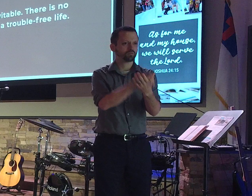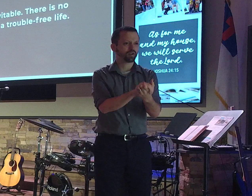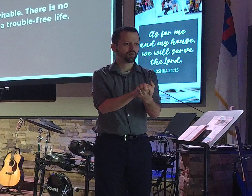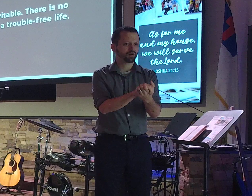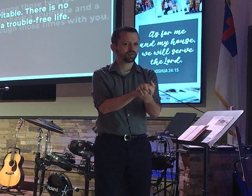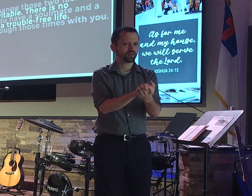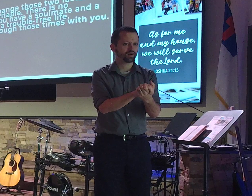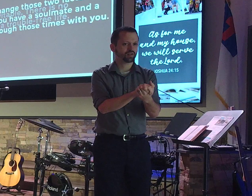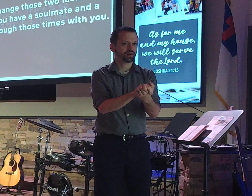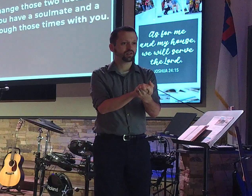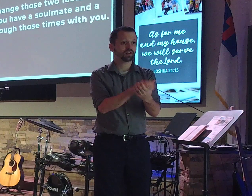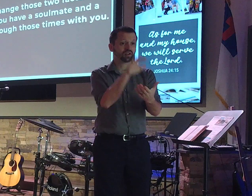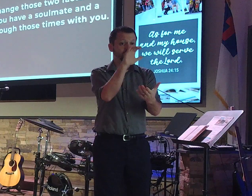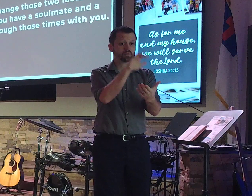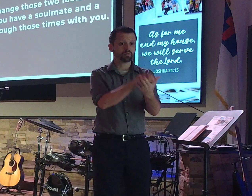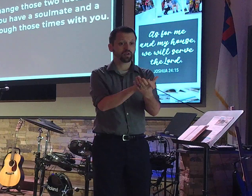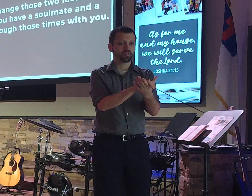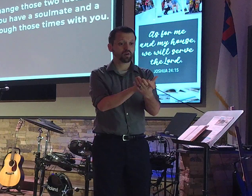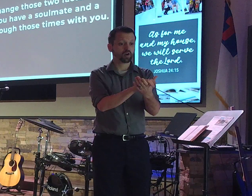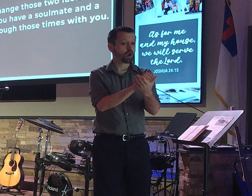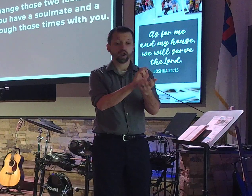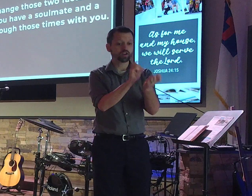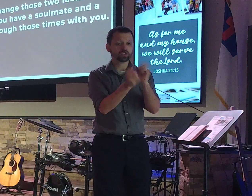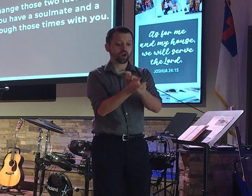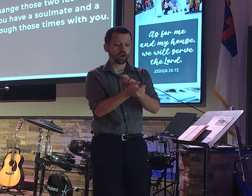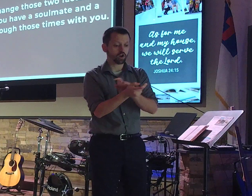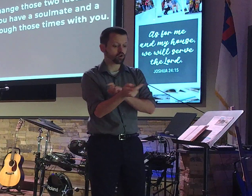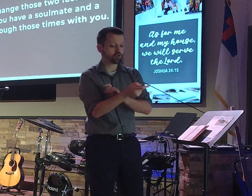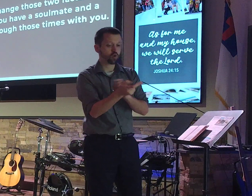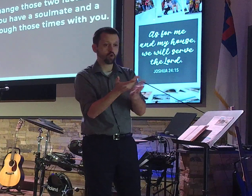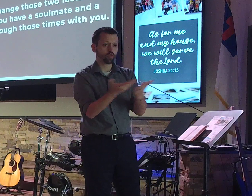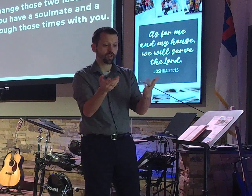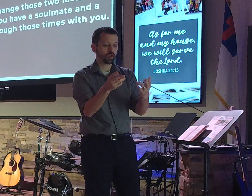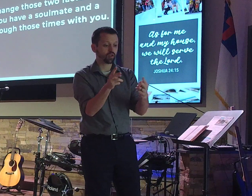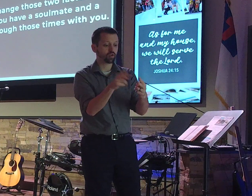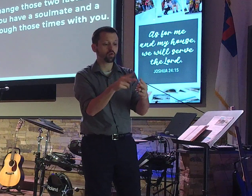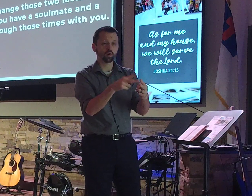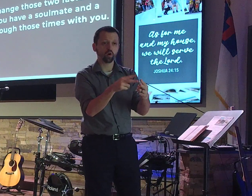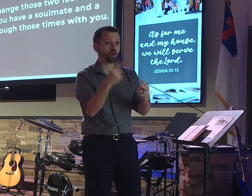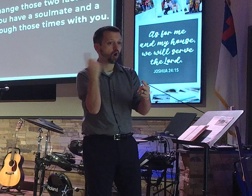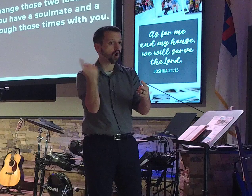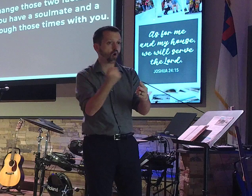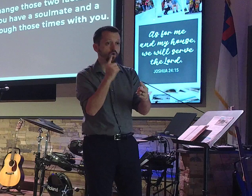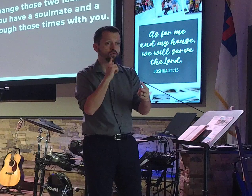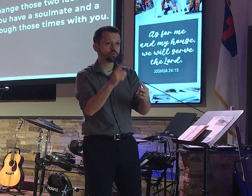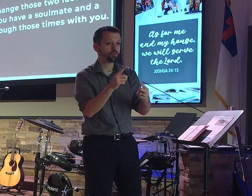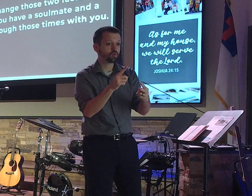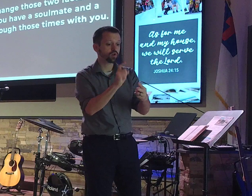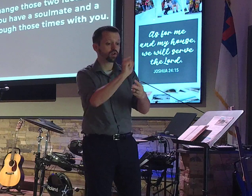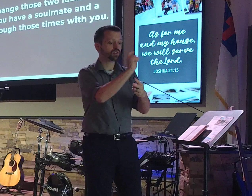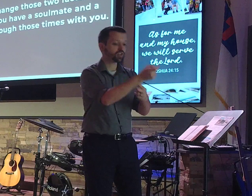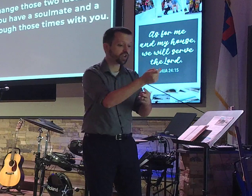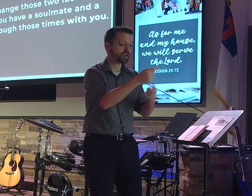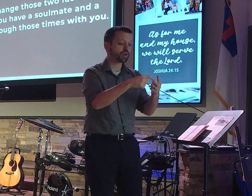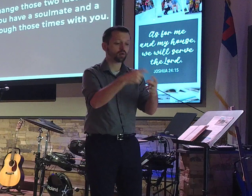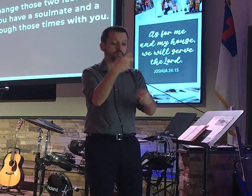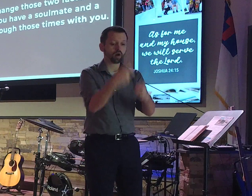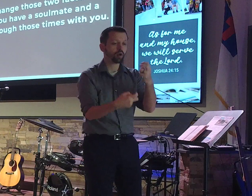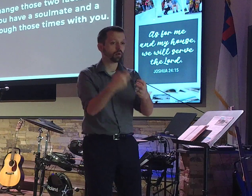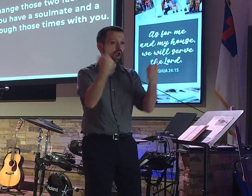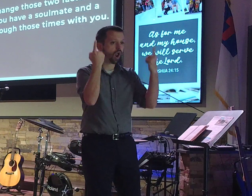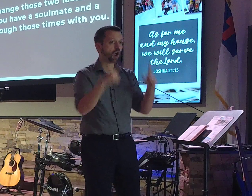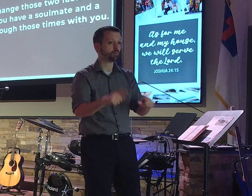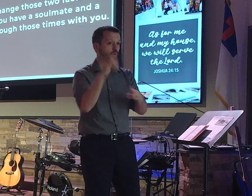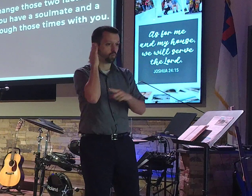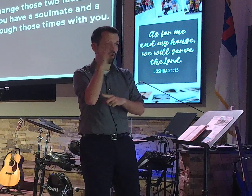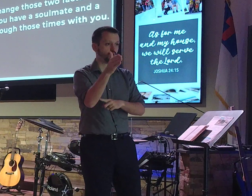two facts. Marriage does not change the fact that change and trials are inevitable. In